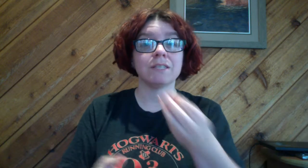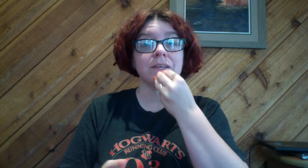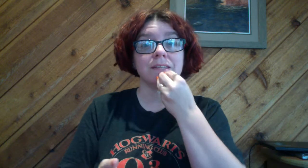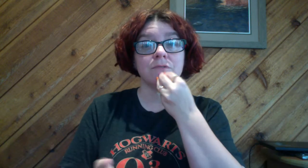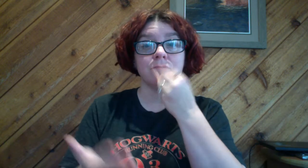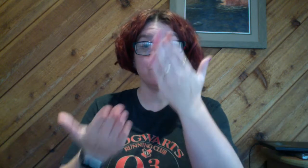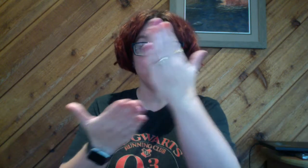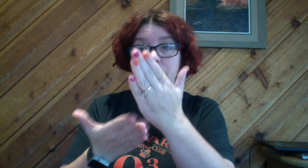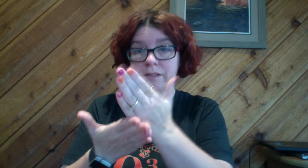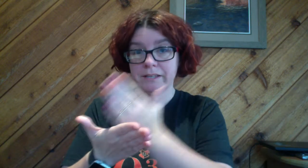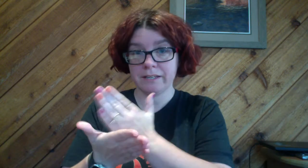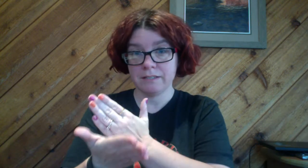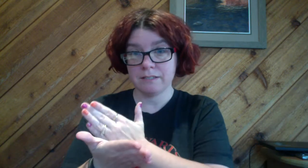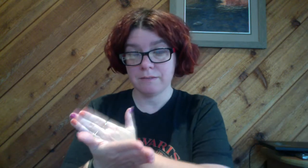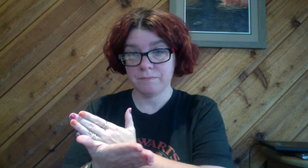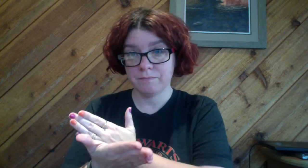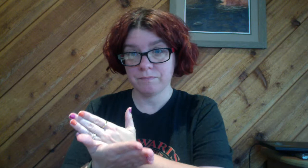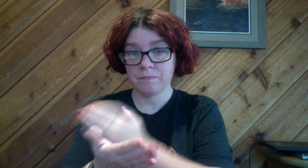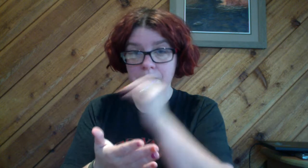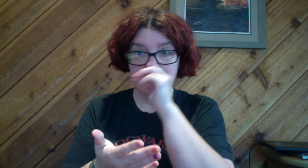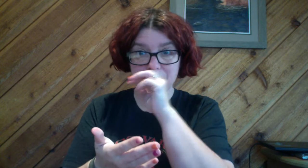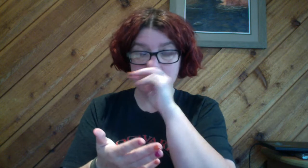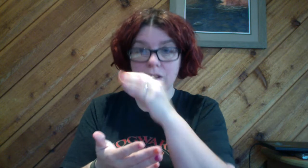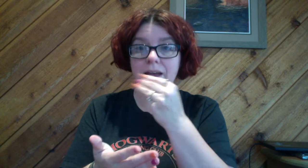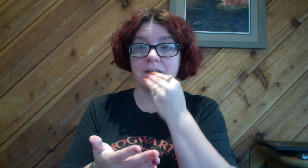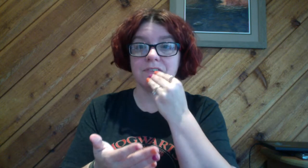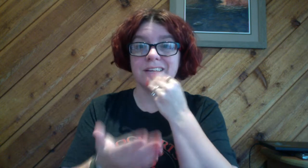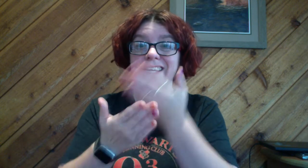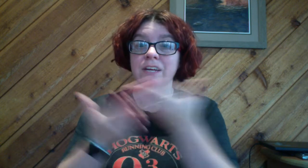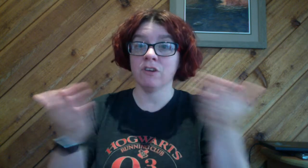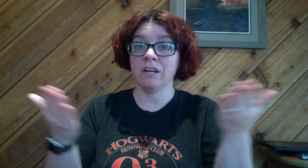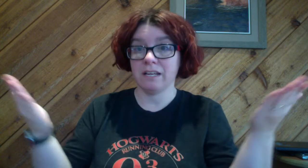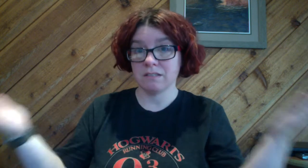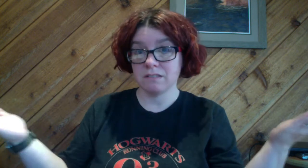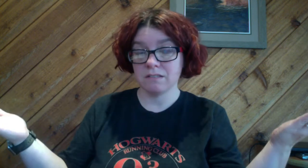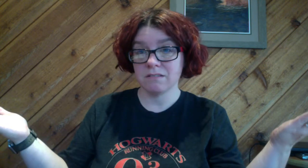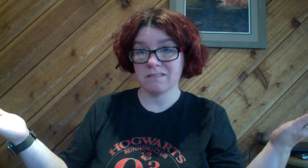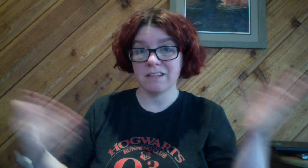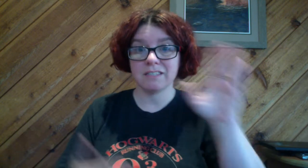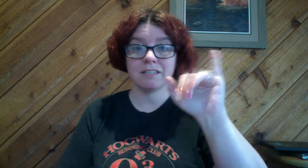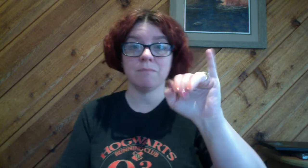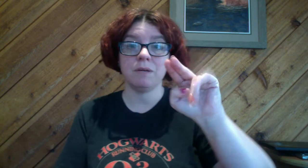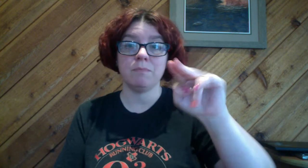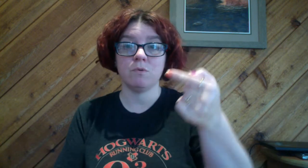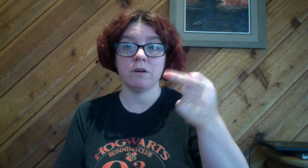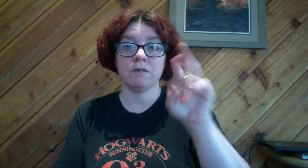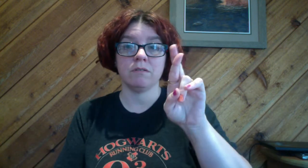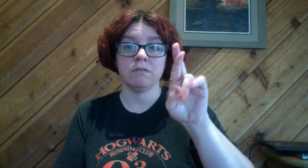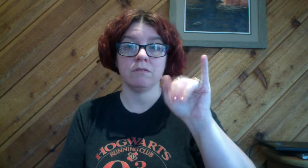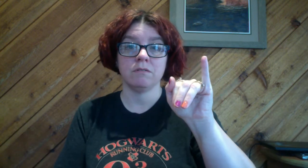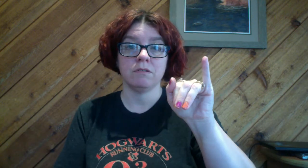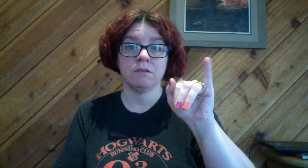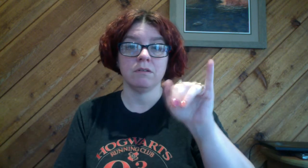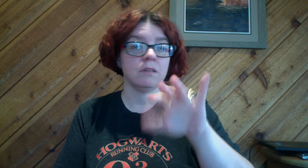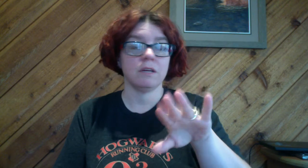is a food list. So you have ingredients, and some people will, how do I